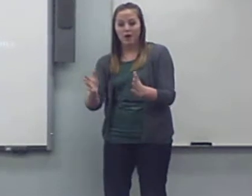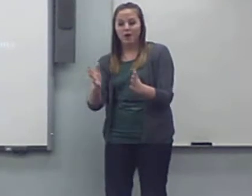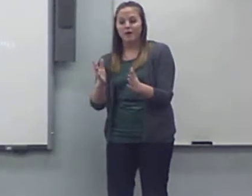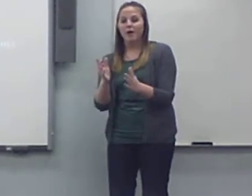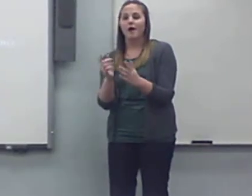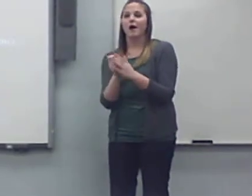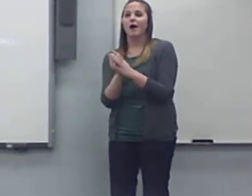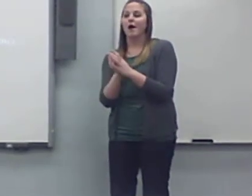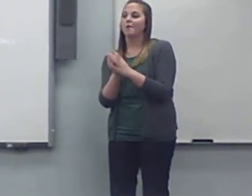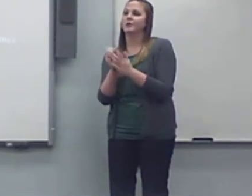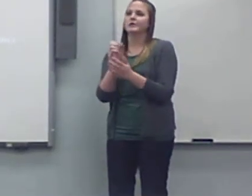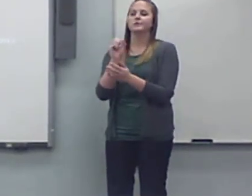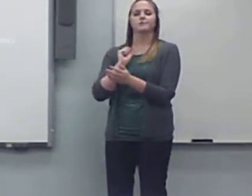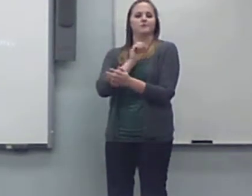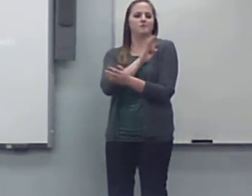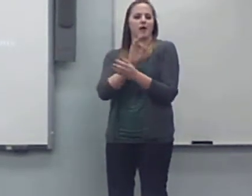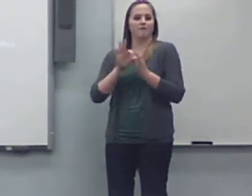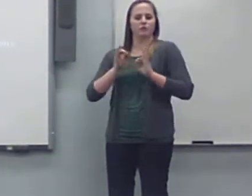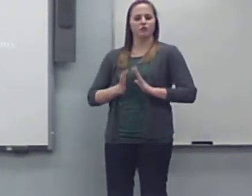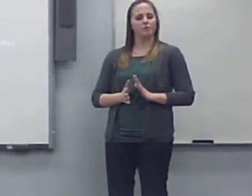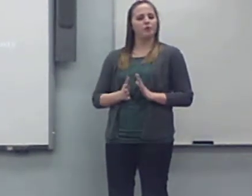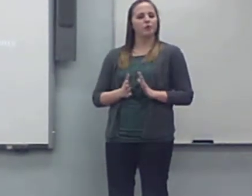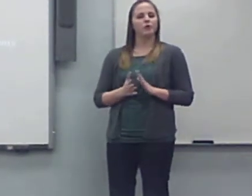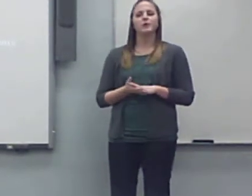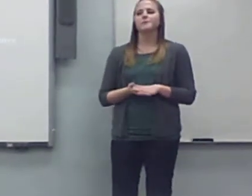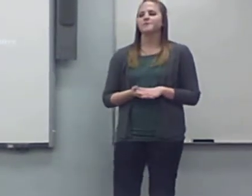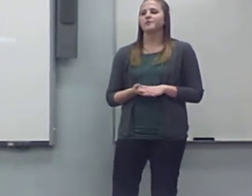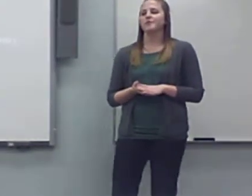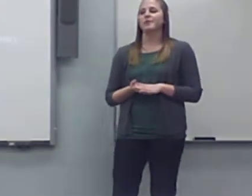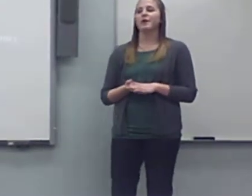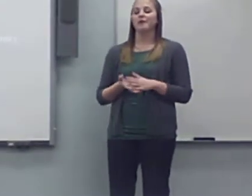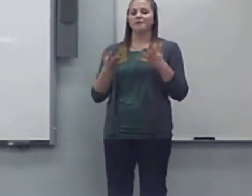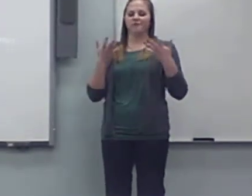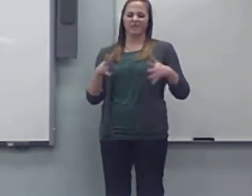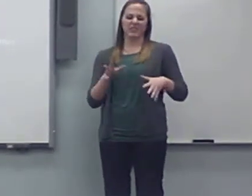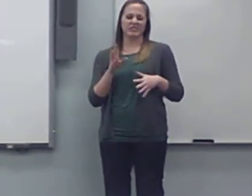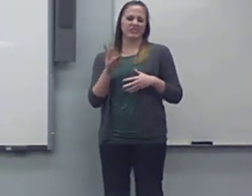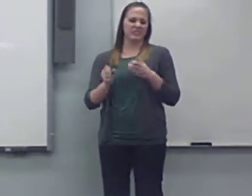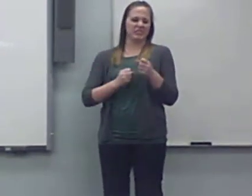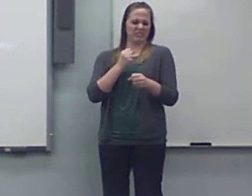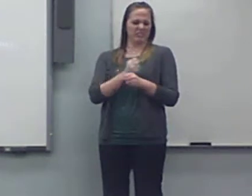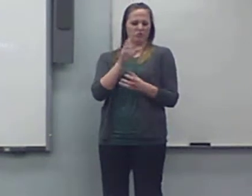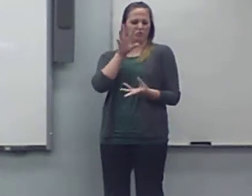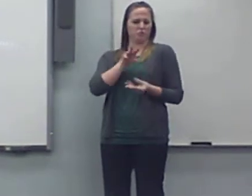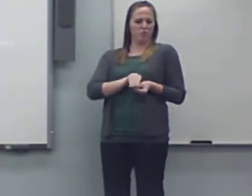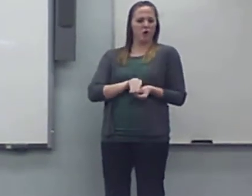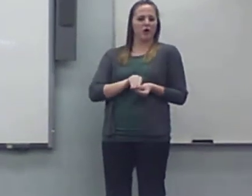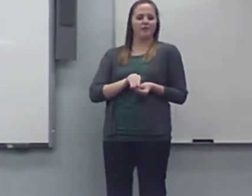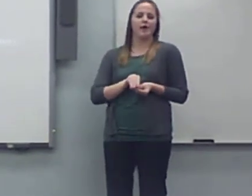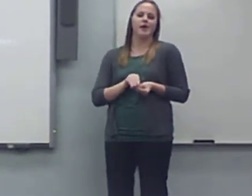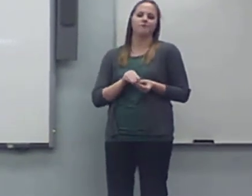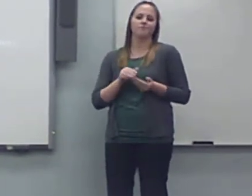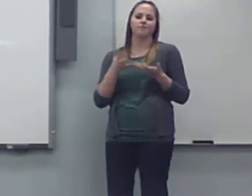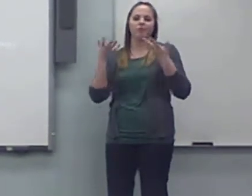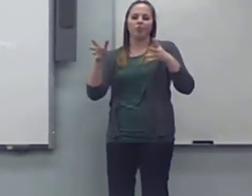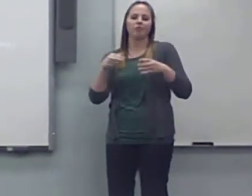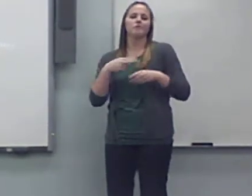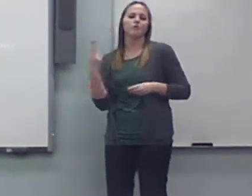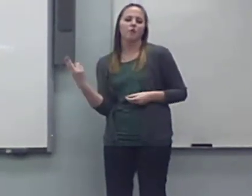for 6 years before I left the company to have a family. When I graduated from the interpreter training program,